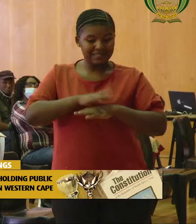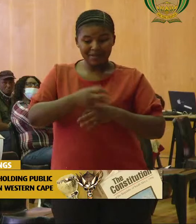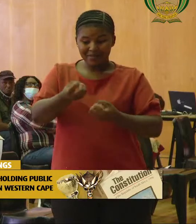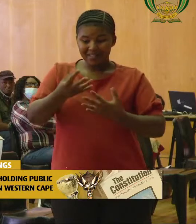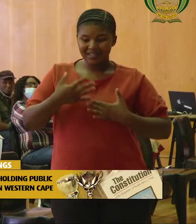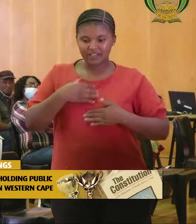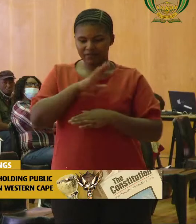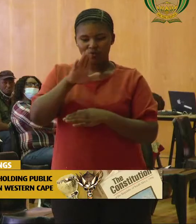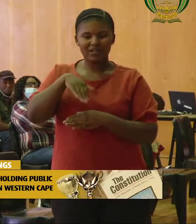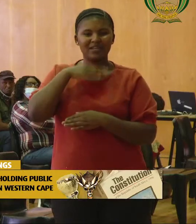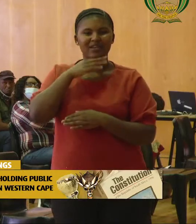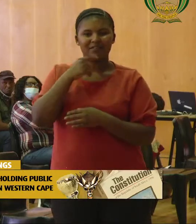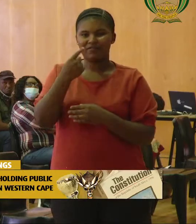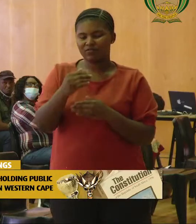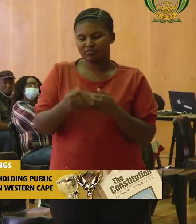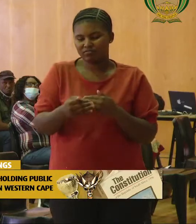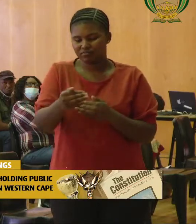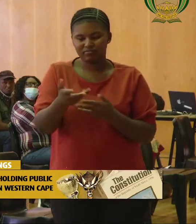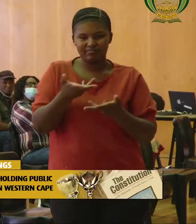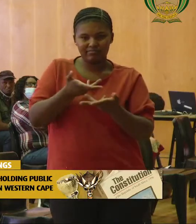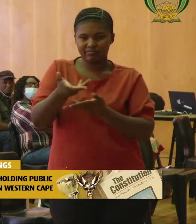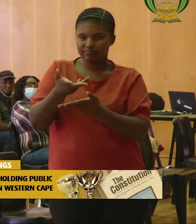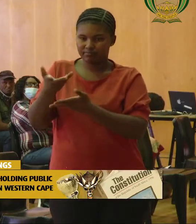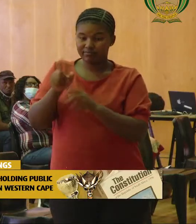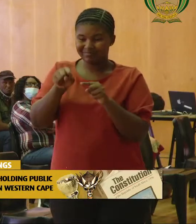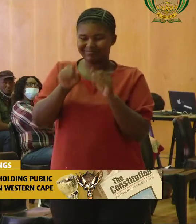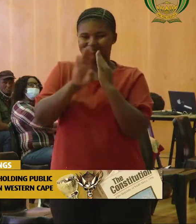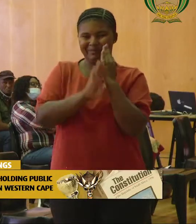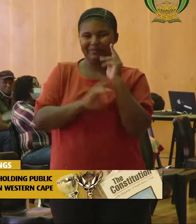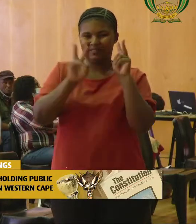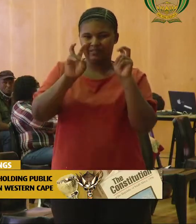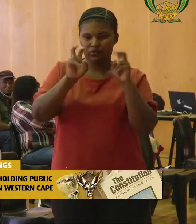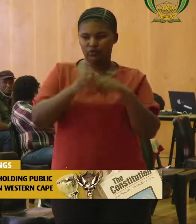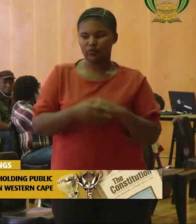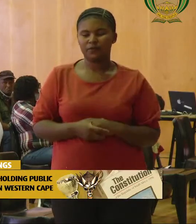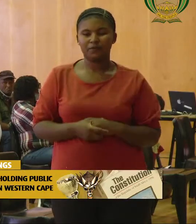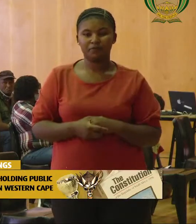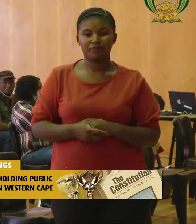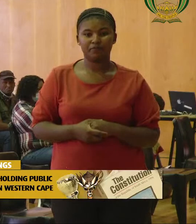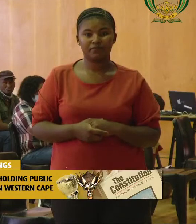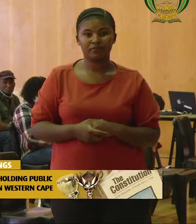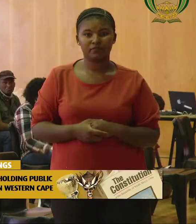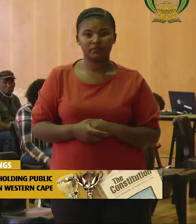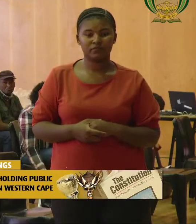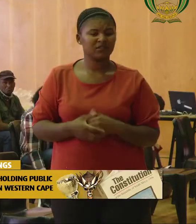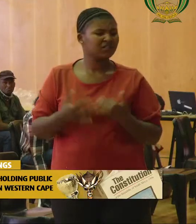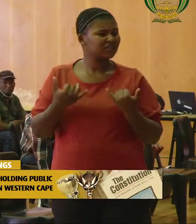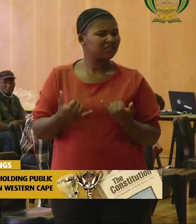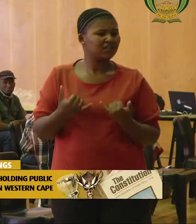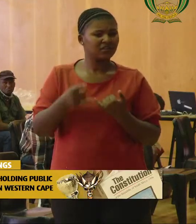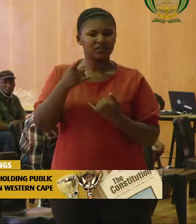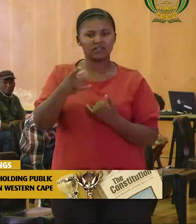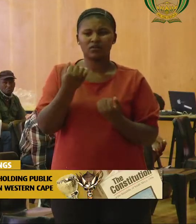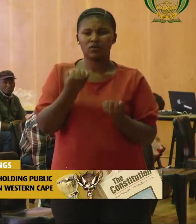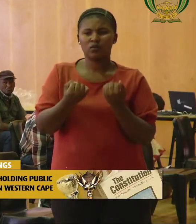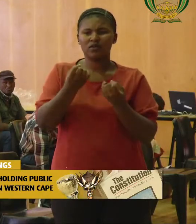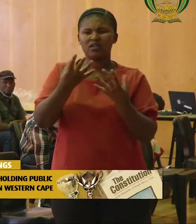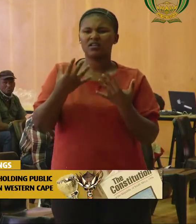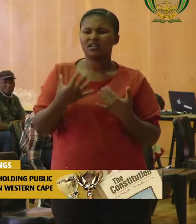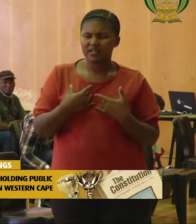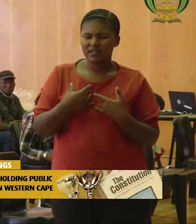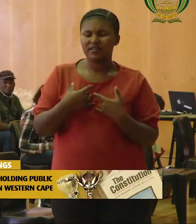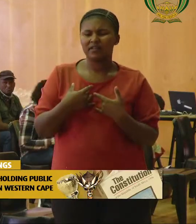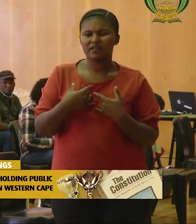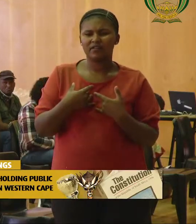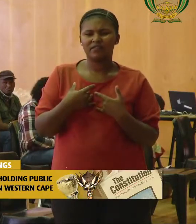ahead for any further meaningful engagements on this bill. The Concord pronounced itself on the meaningful reforms